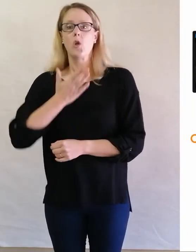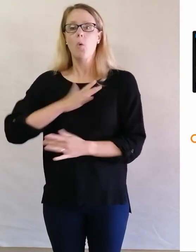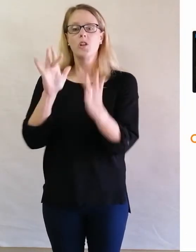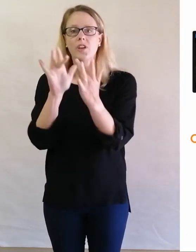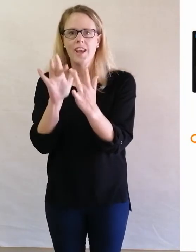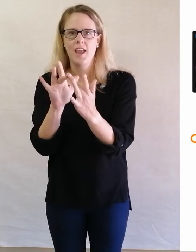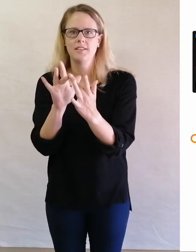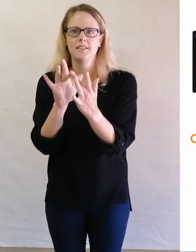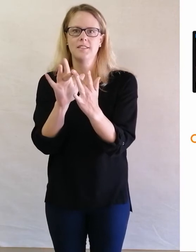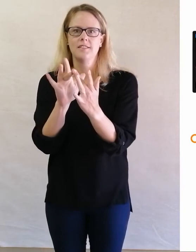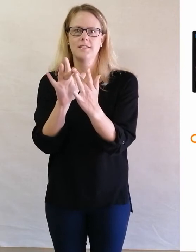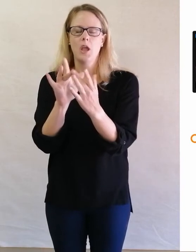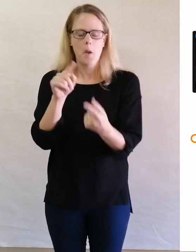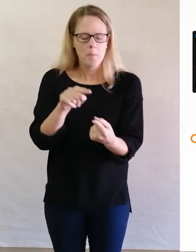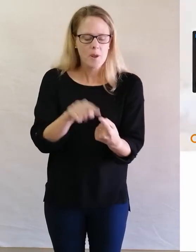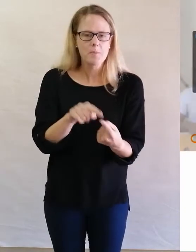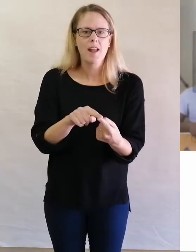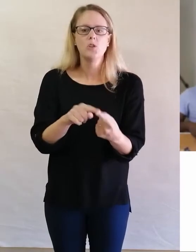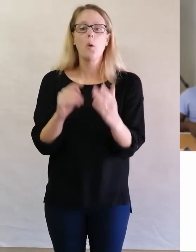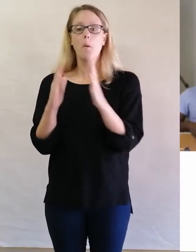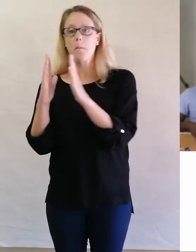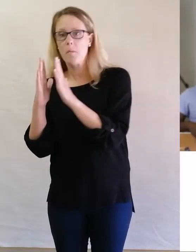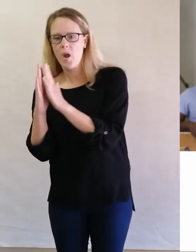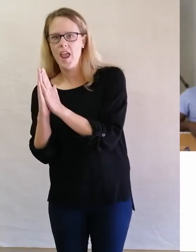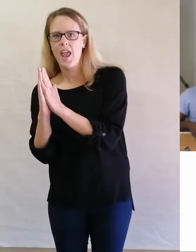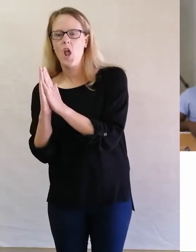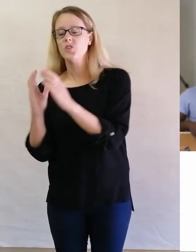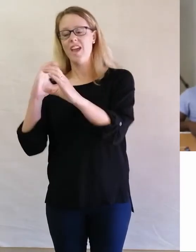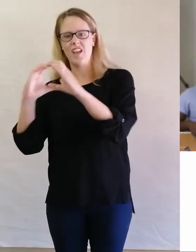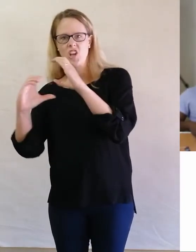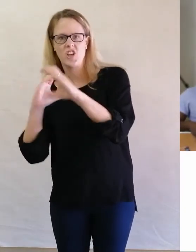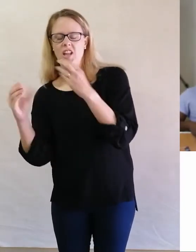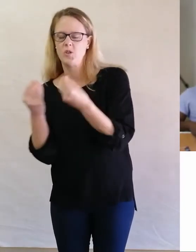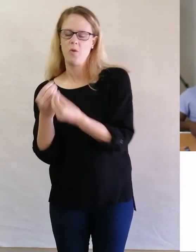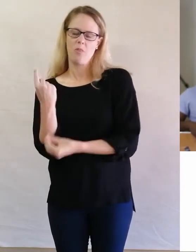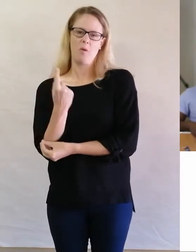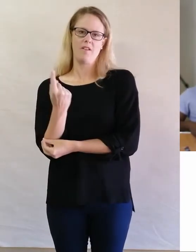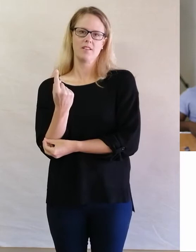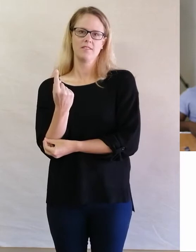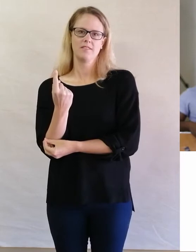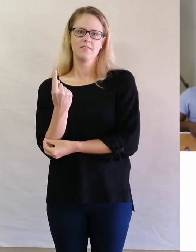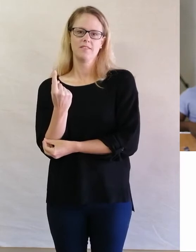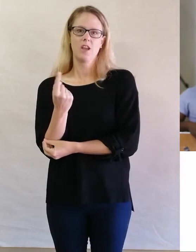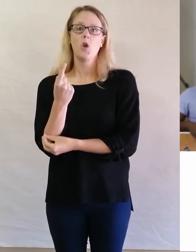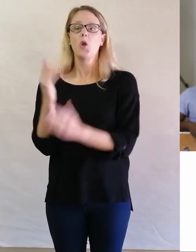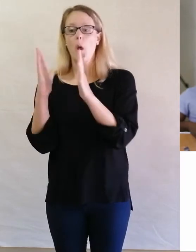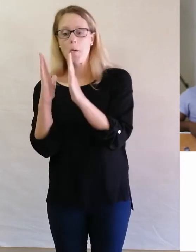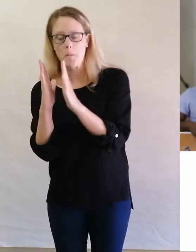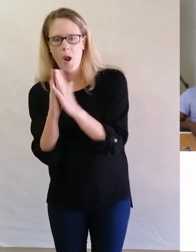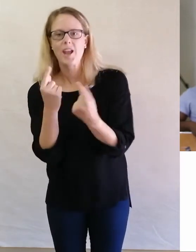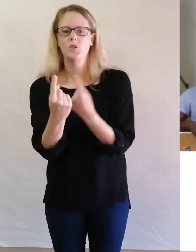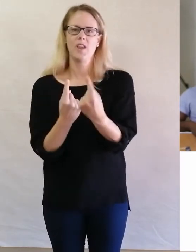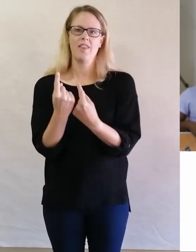please press that button and you'll be directed to a private conversation with our online hosts. There, you can pray together